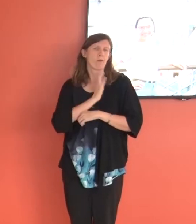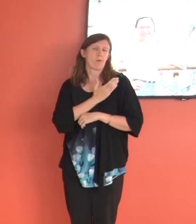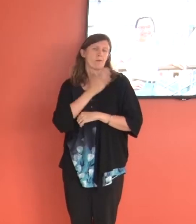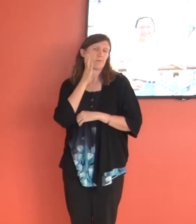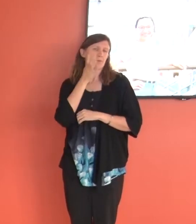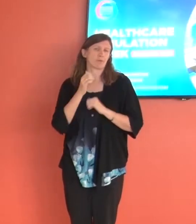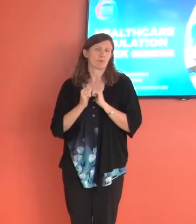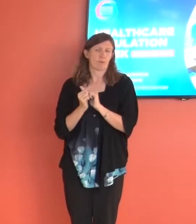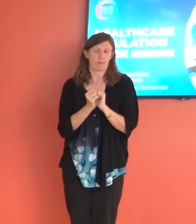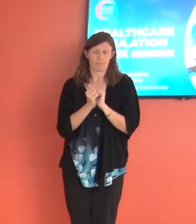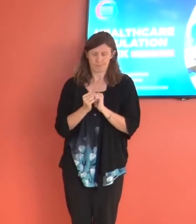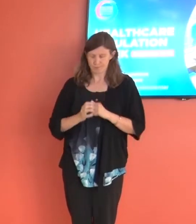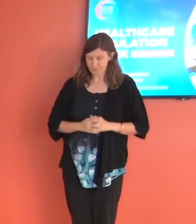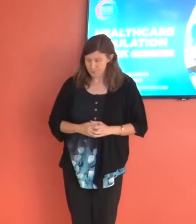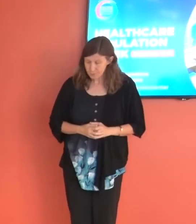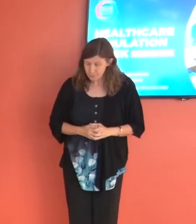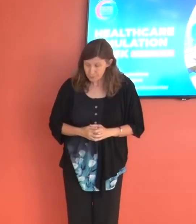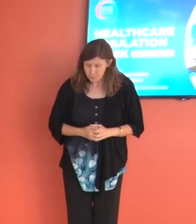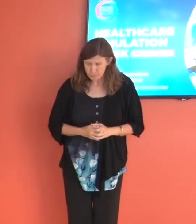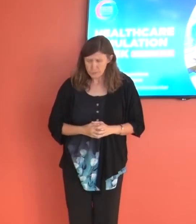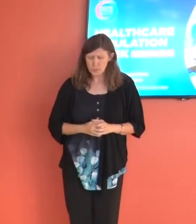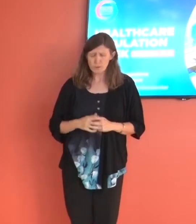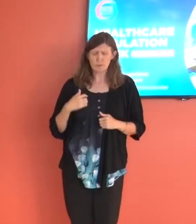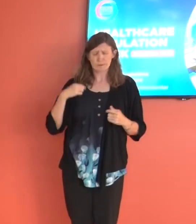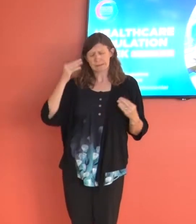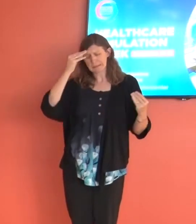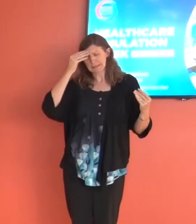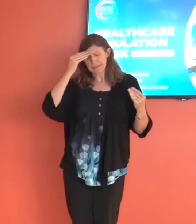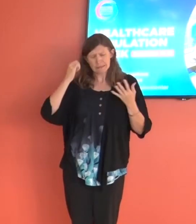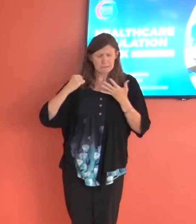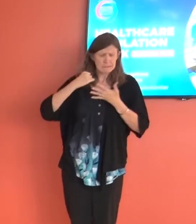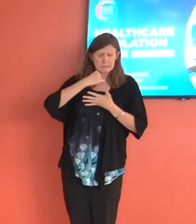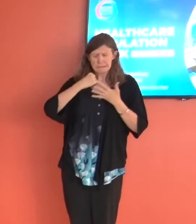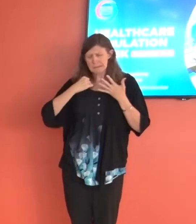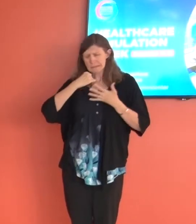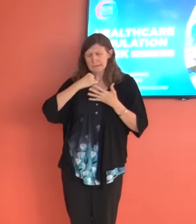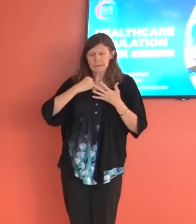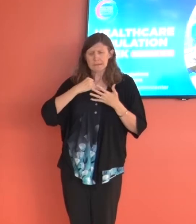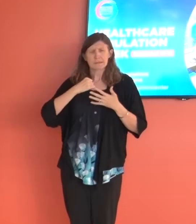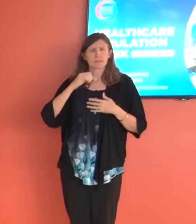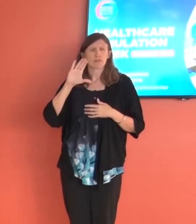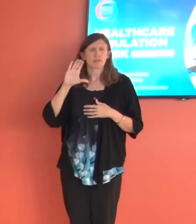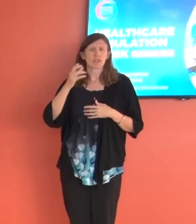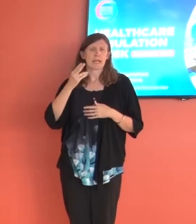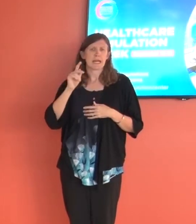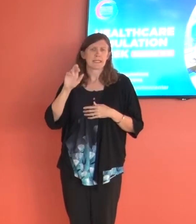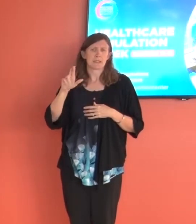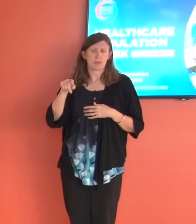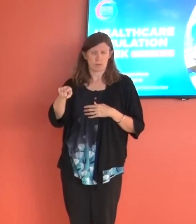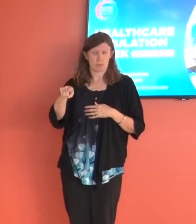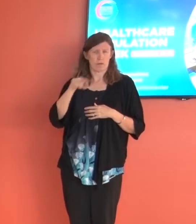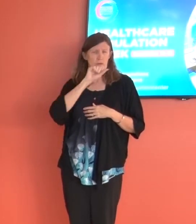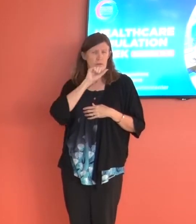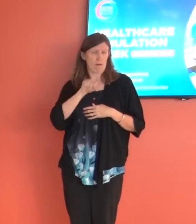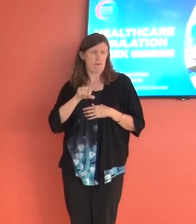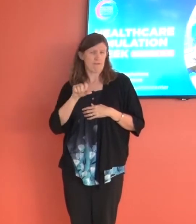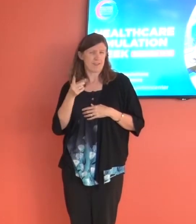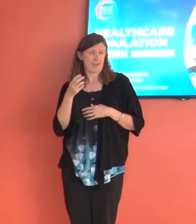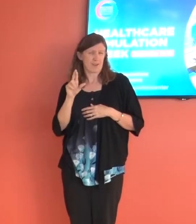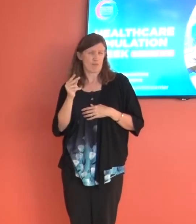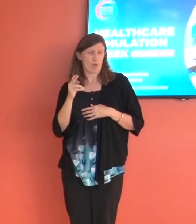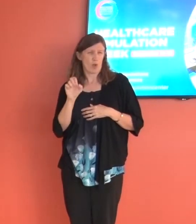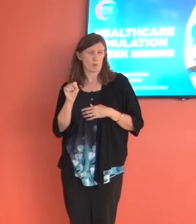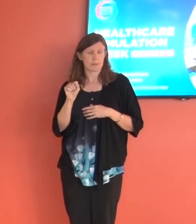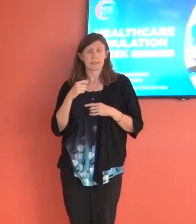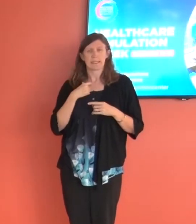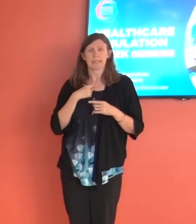co-creating together. And so when we think about the priorities, the chancellor was, you know, one of the things I love about Dr. Rhodes